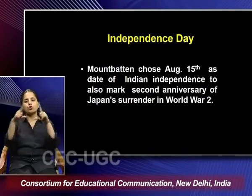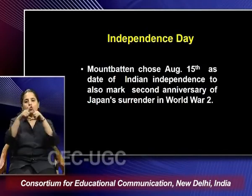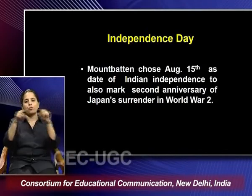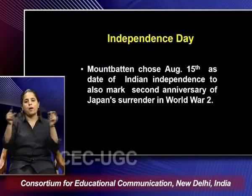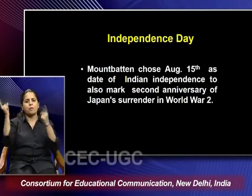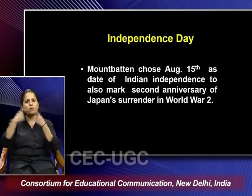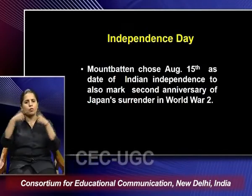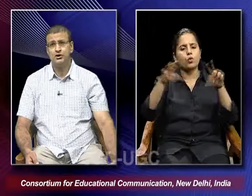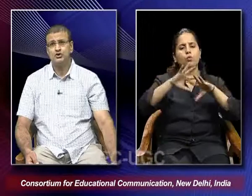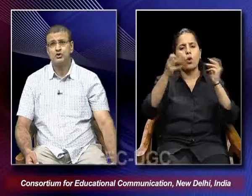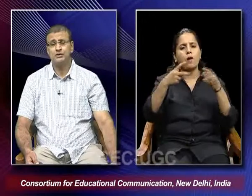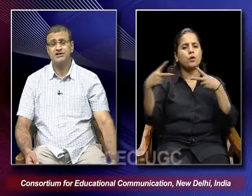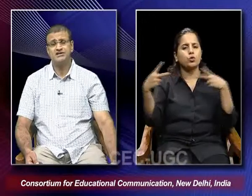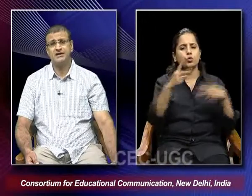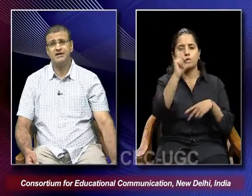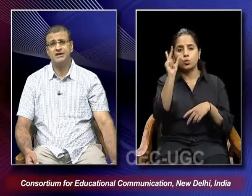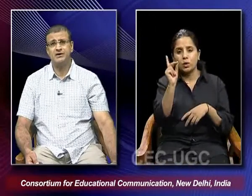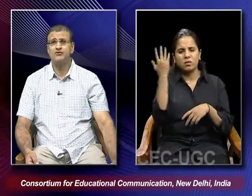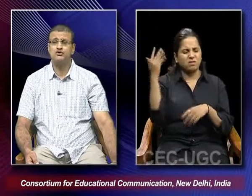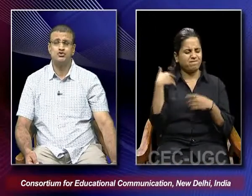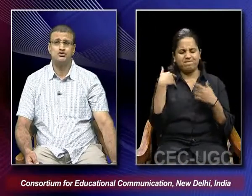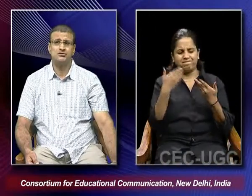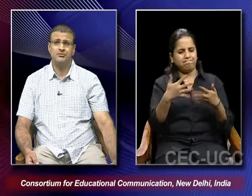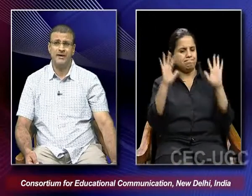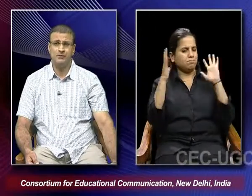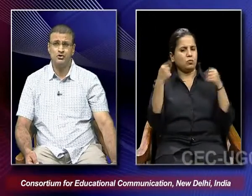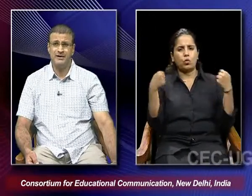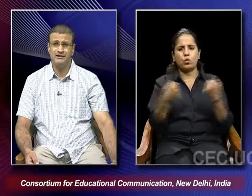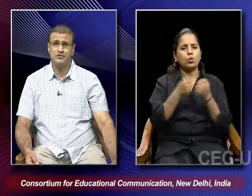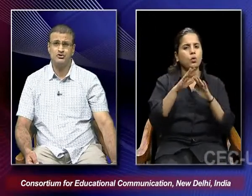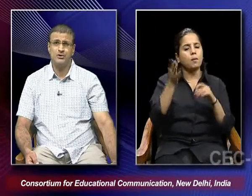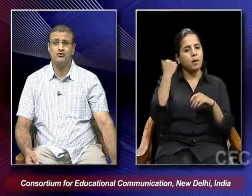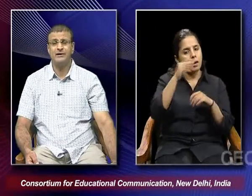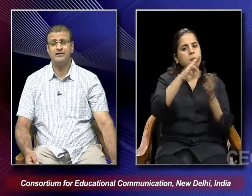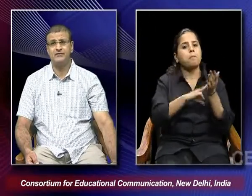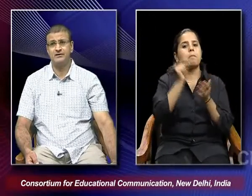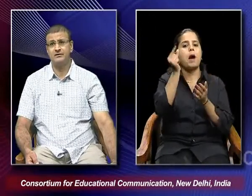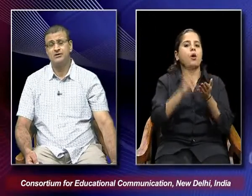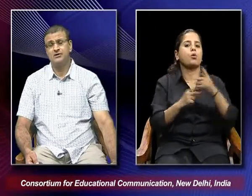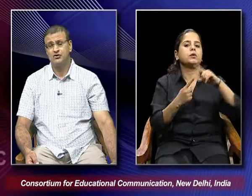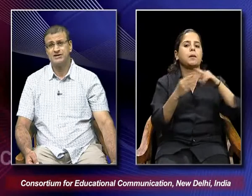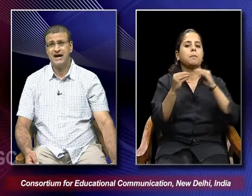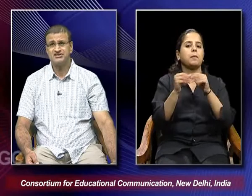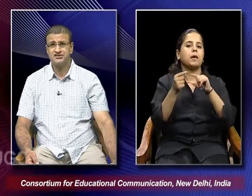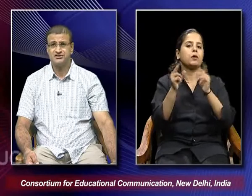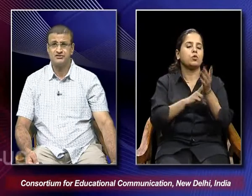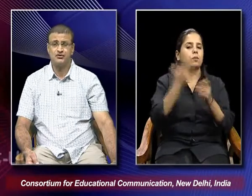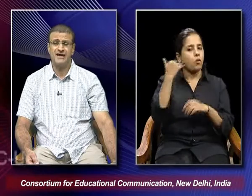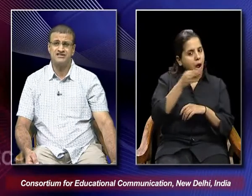in the World War II. So this day was chosen by Mountbatten because Mountbatten, when was